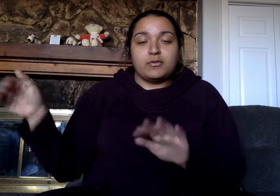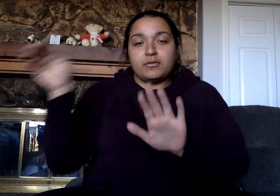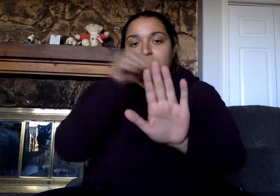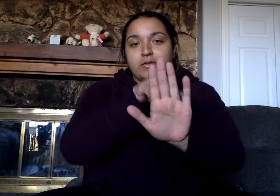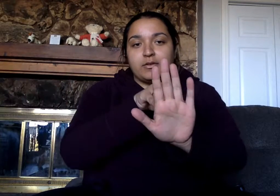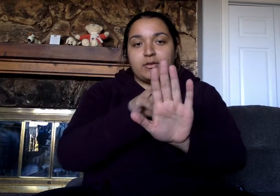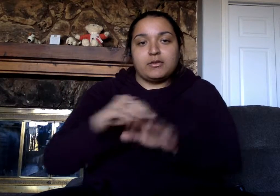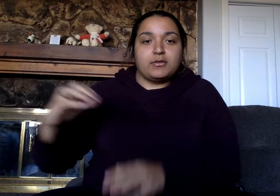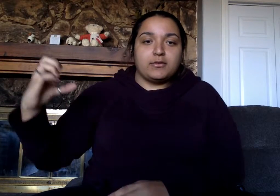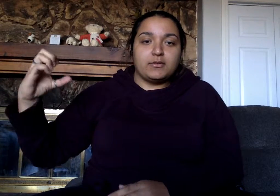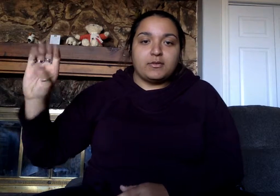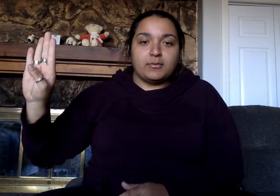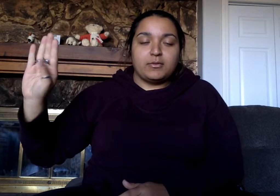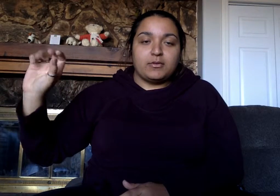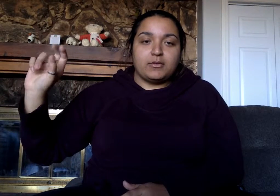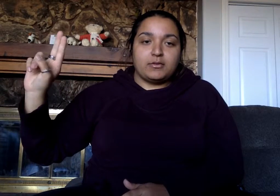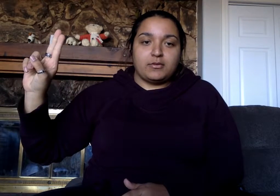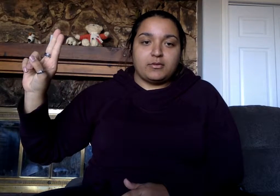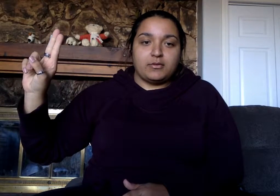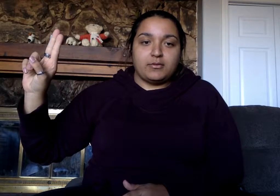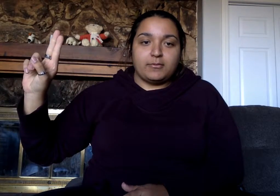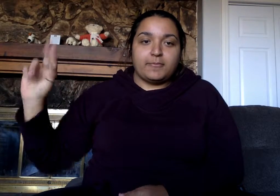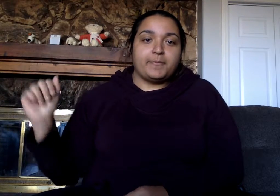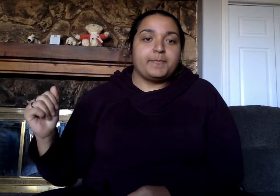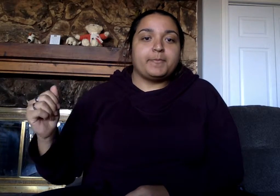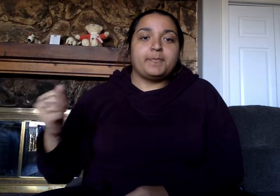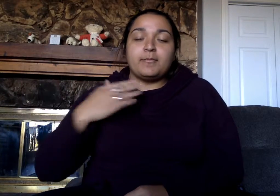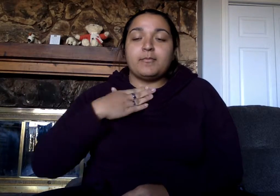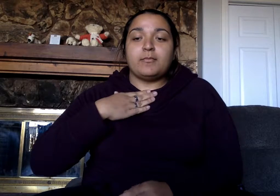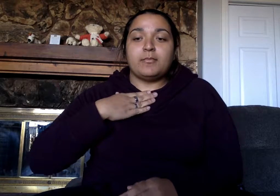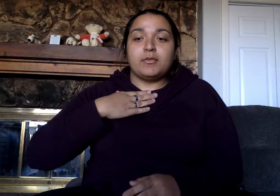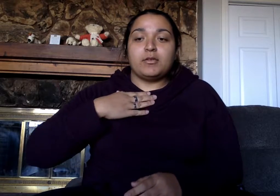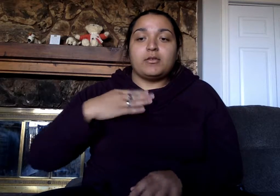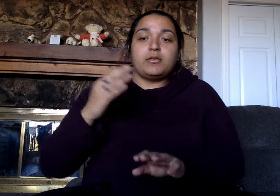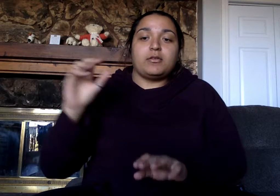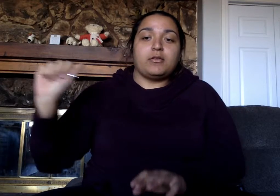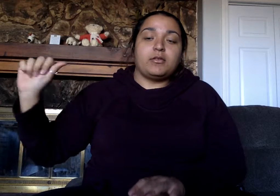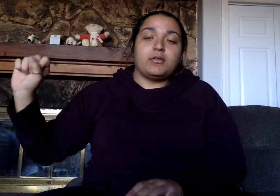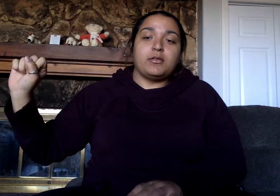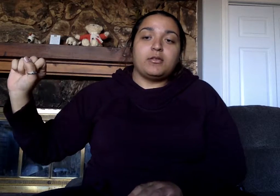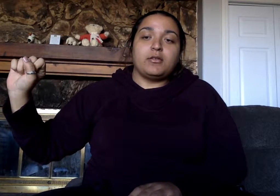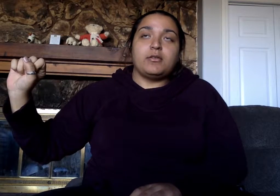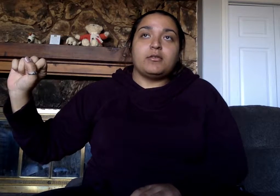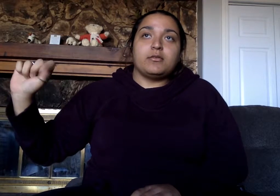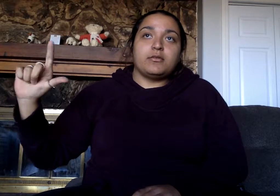Colombia, you want to go to Venezuela, and you want to go to Costa Rica. So you or I don't know,